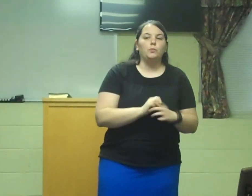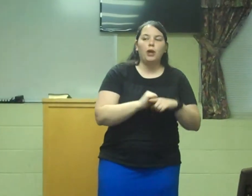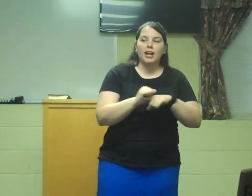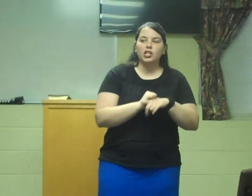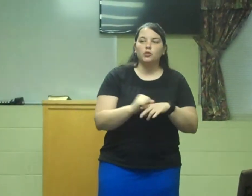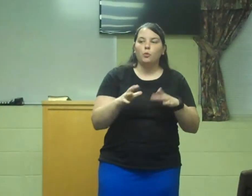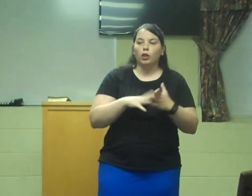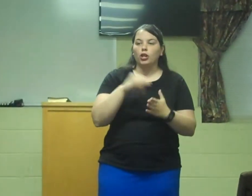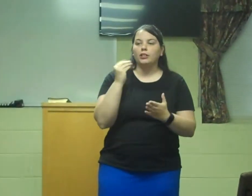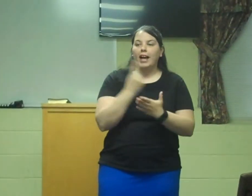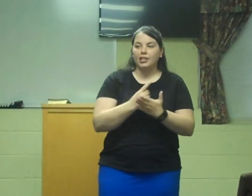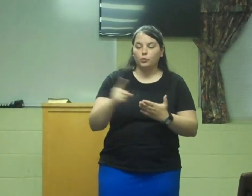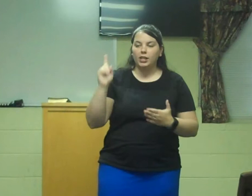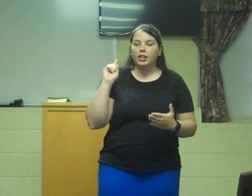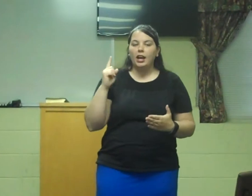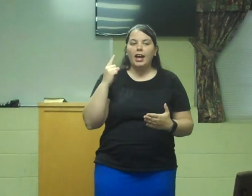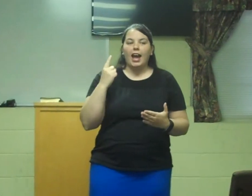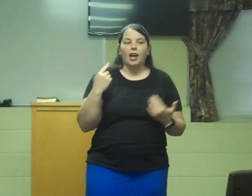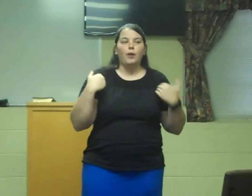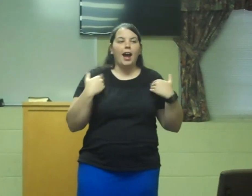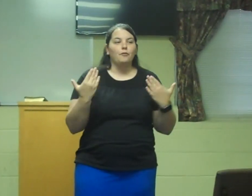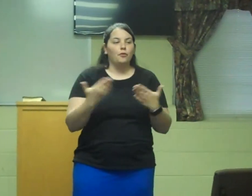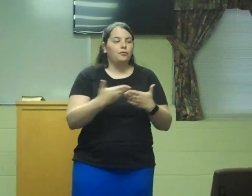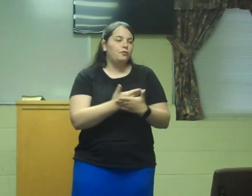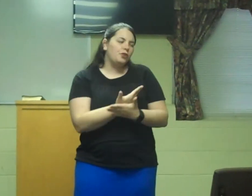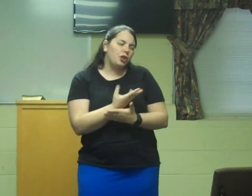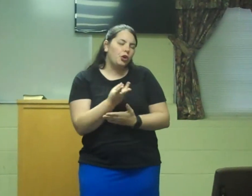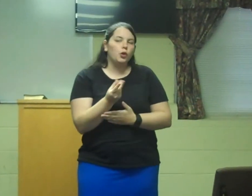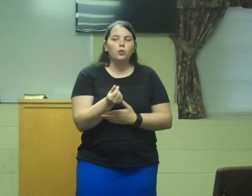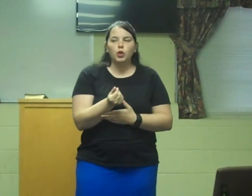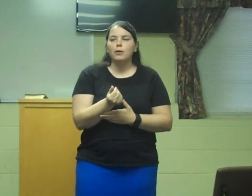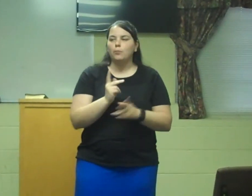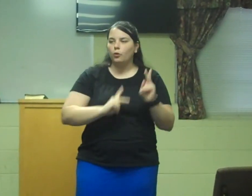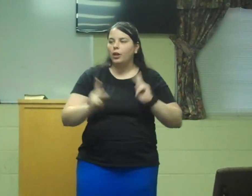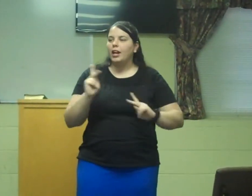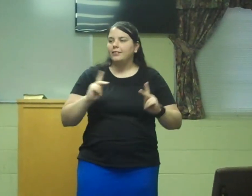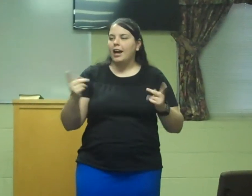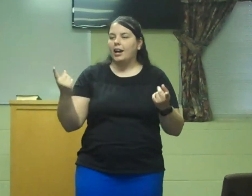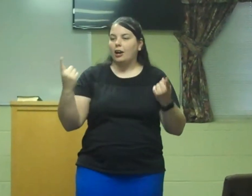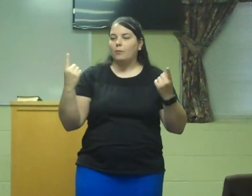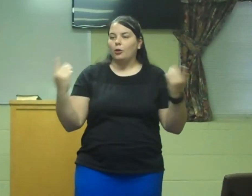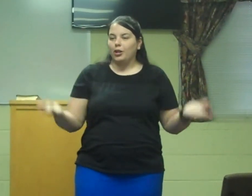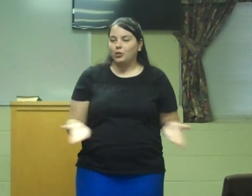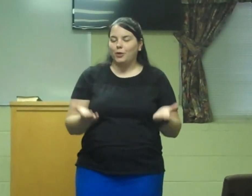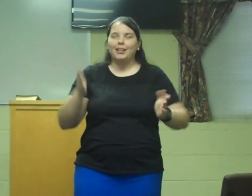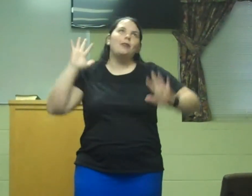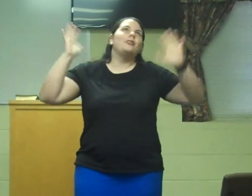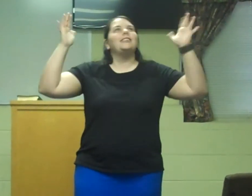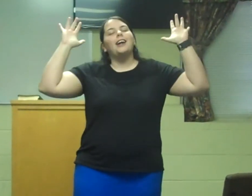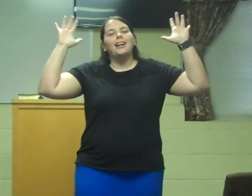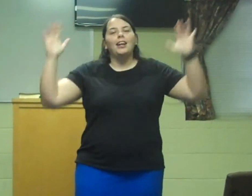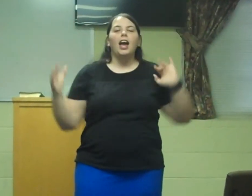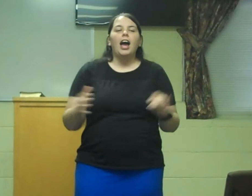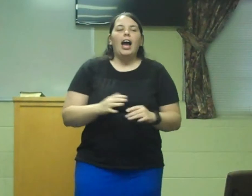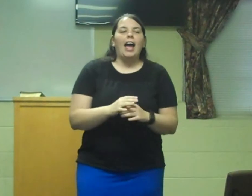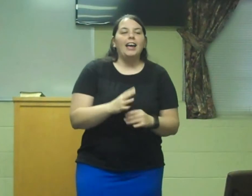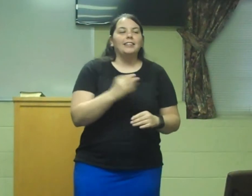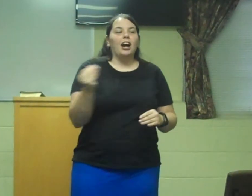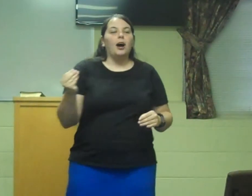to practice what we learned last week. And we have a few new people that are here this week, and I'm so excited.